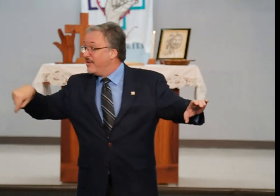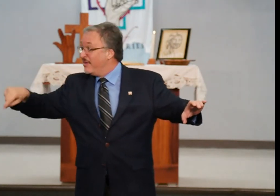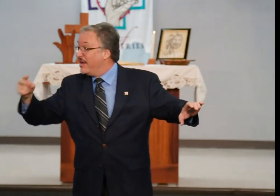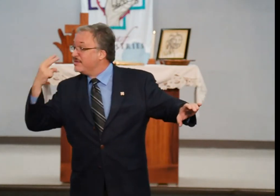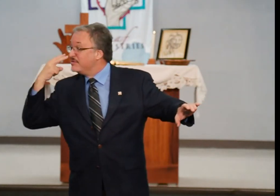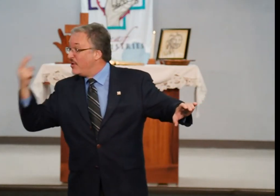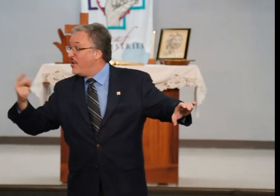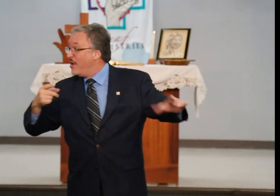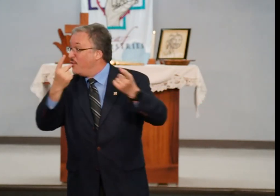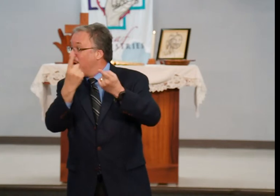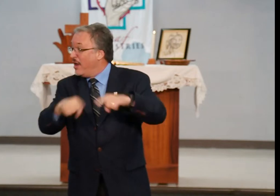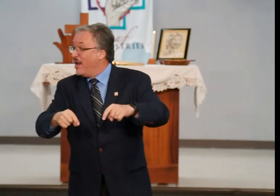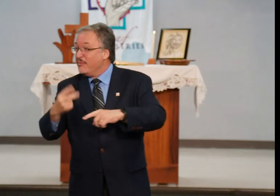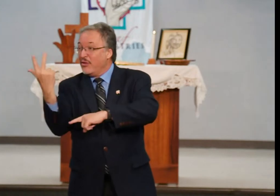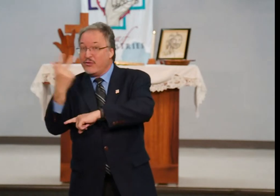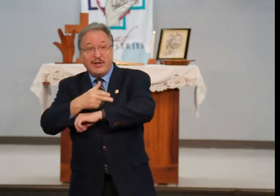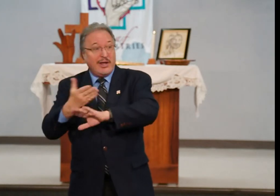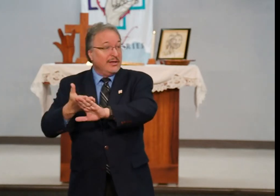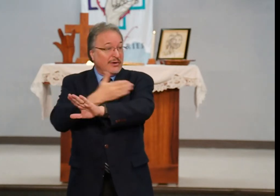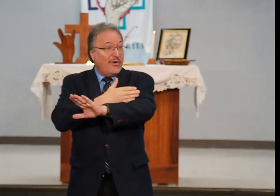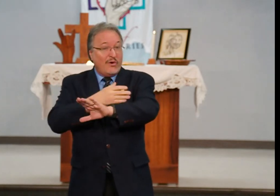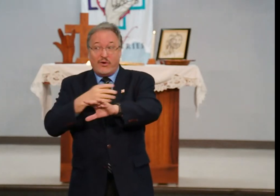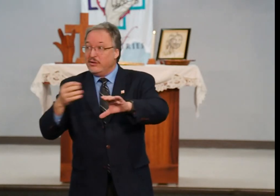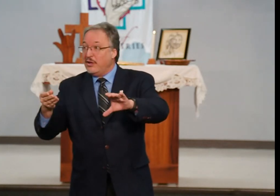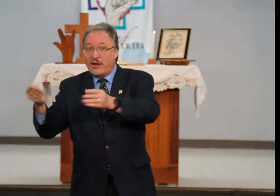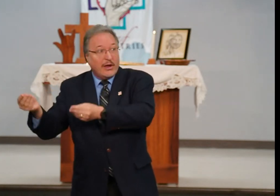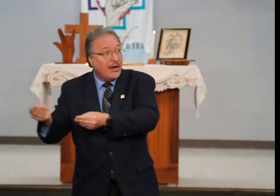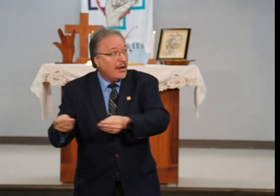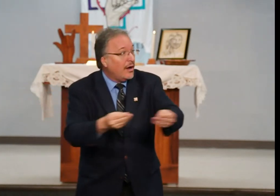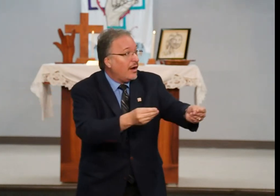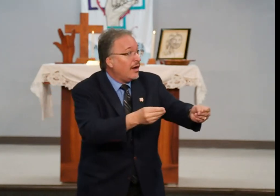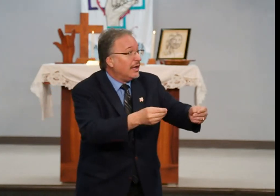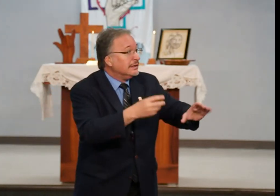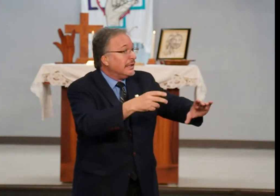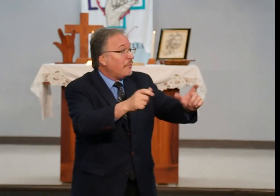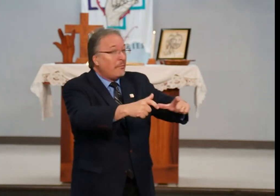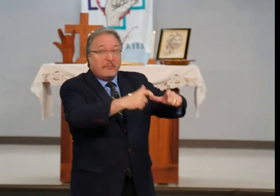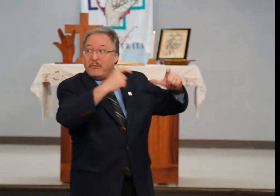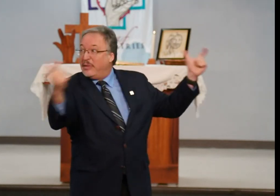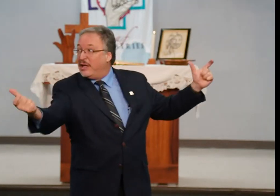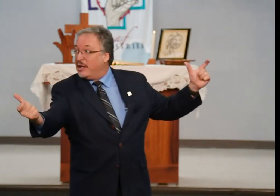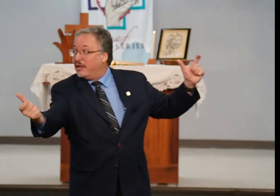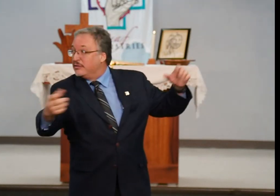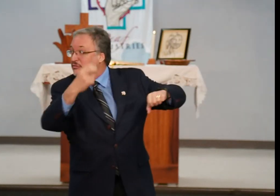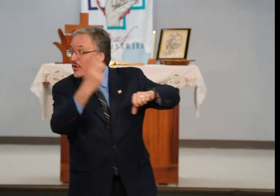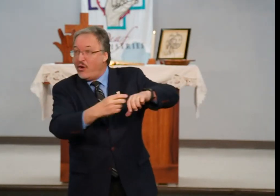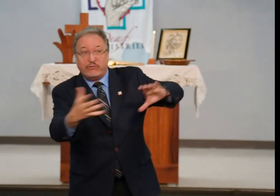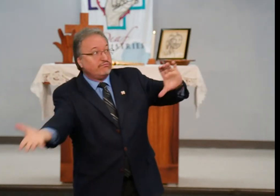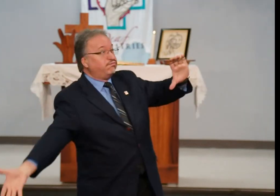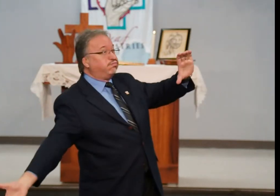hard for them to move. Because remember, they were there when Jesus' body was placed in the tomb. So they